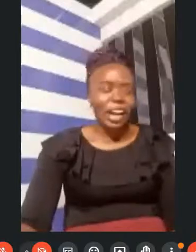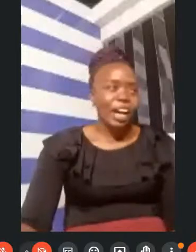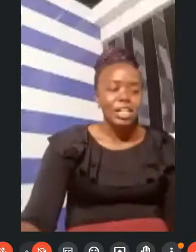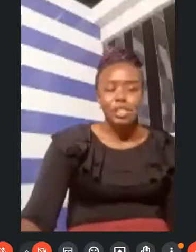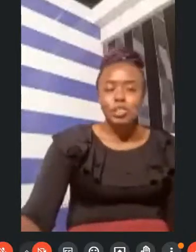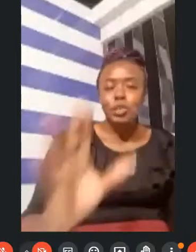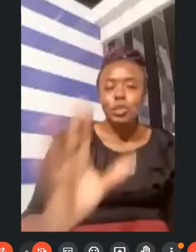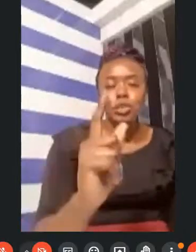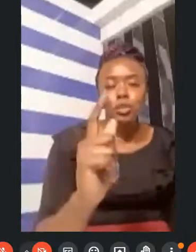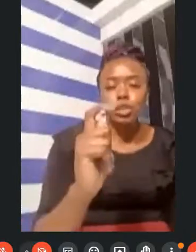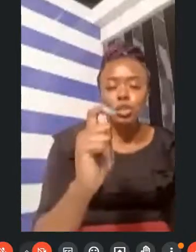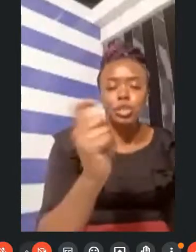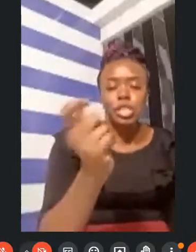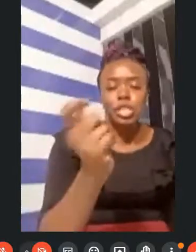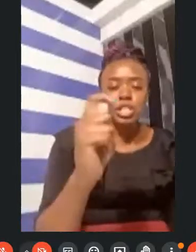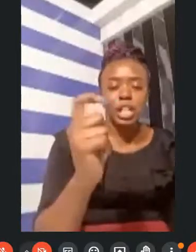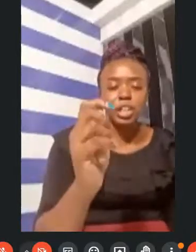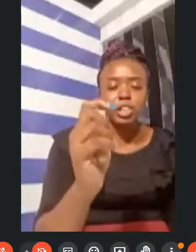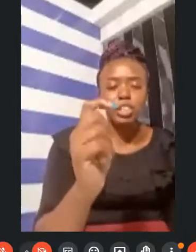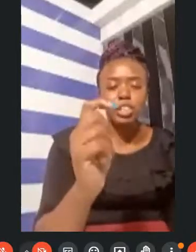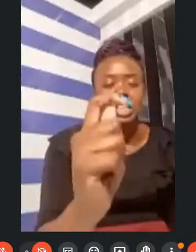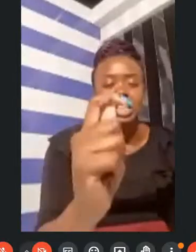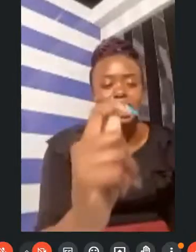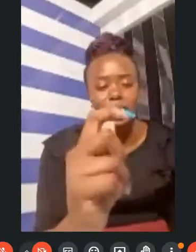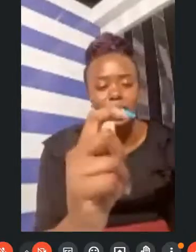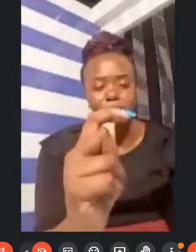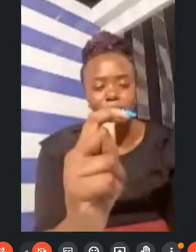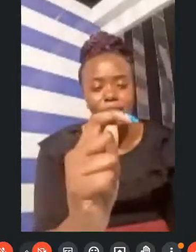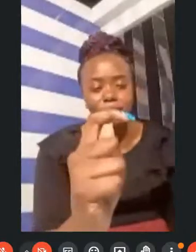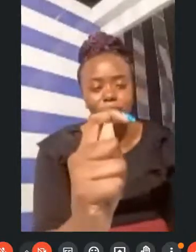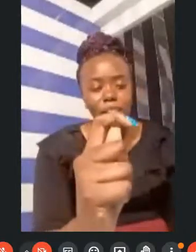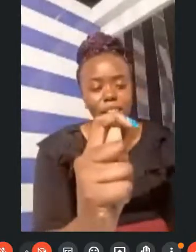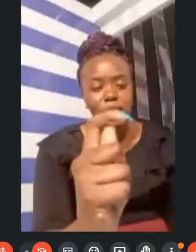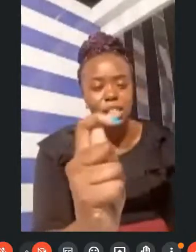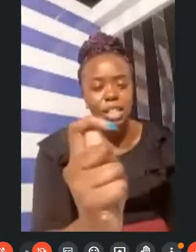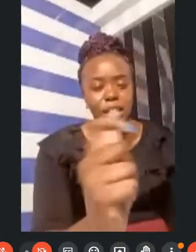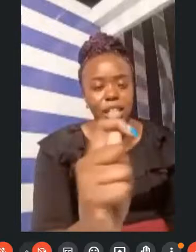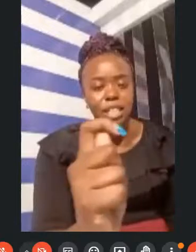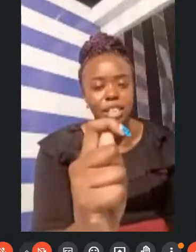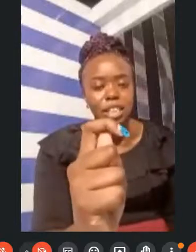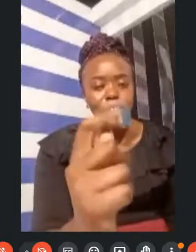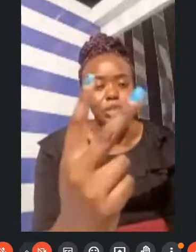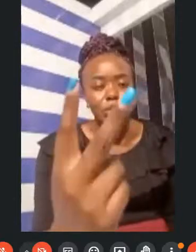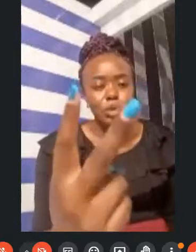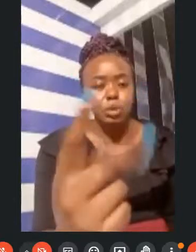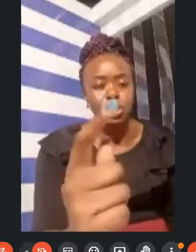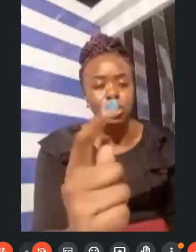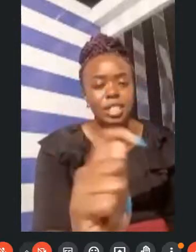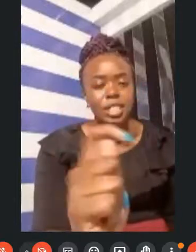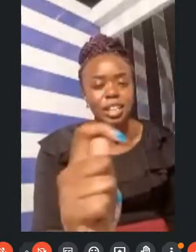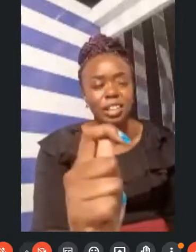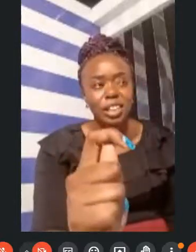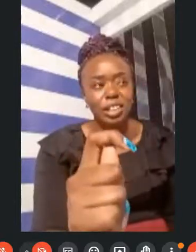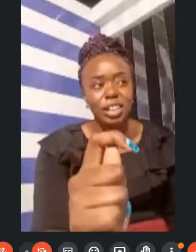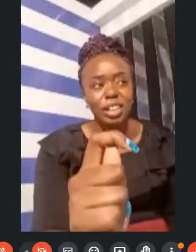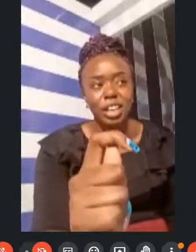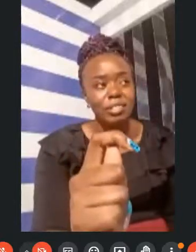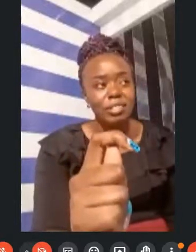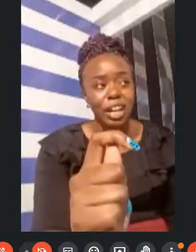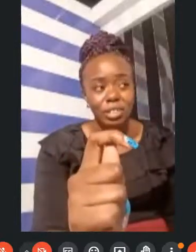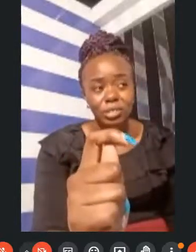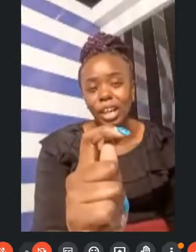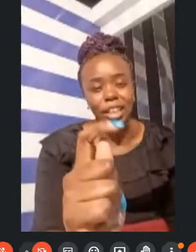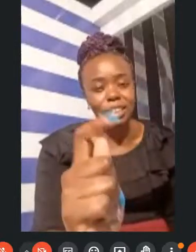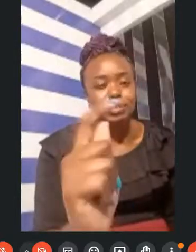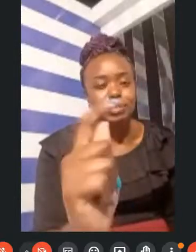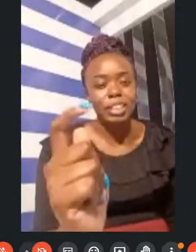zillion, yeah. So you use trillion, T. The first alphabet is T. Trillion, 2 trillion. Okay, I've